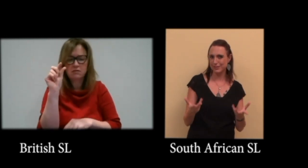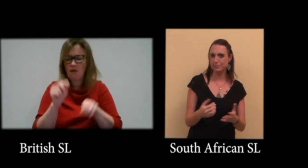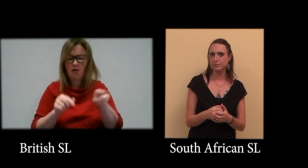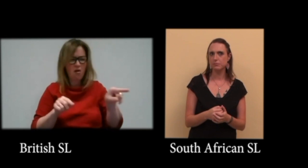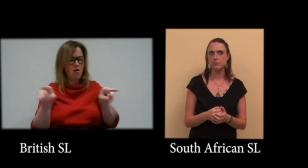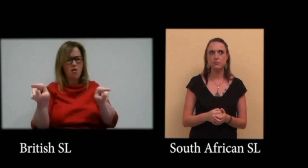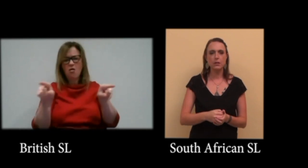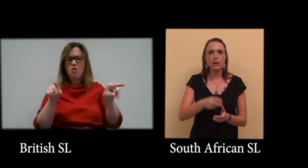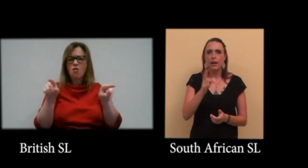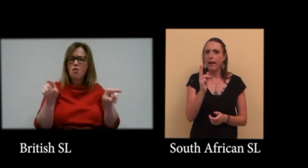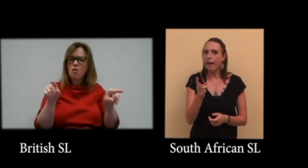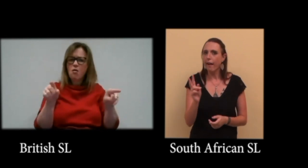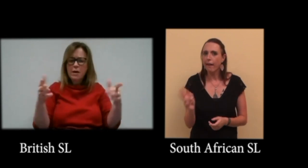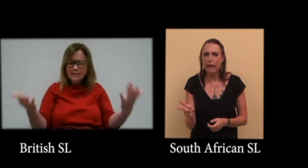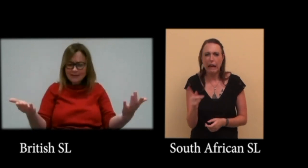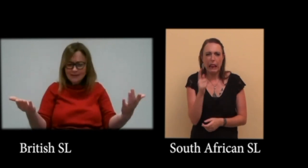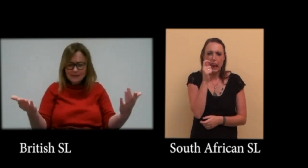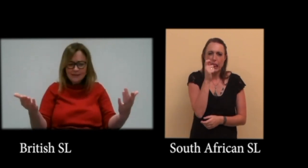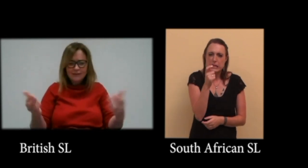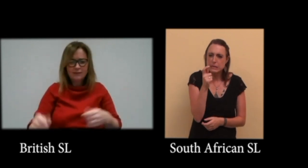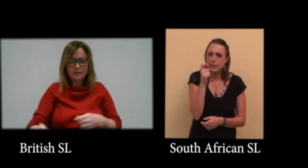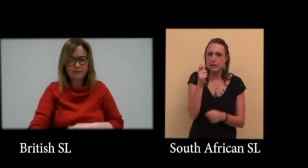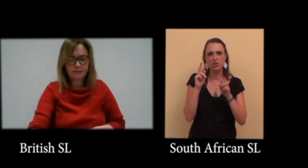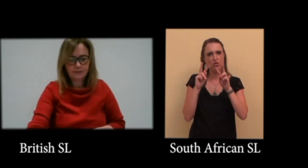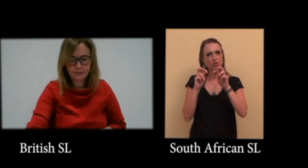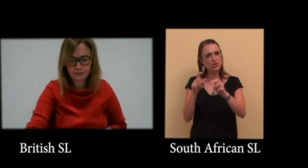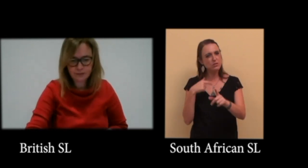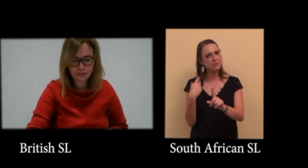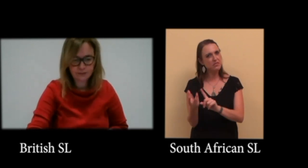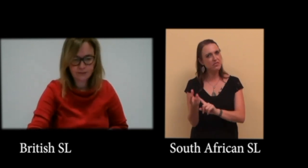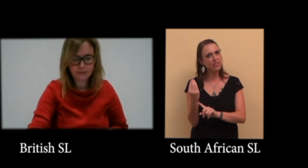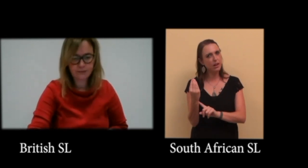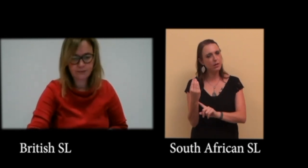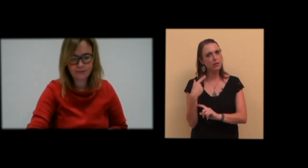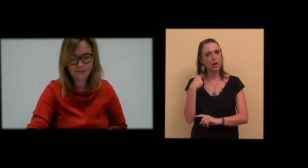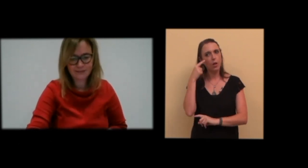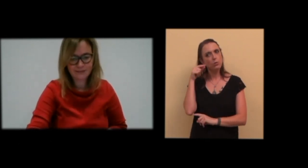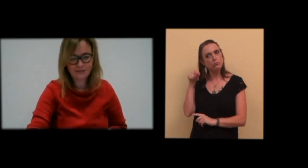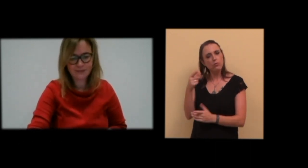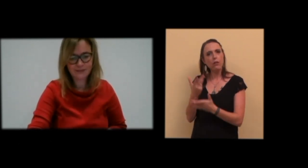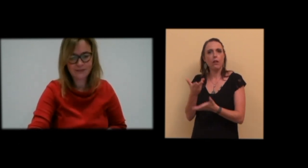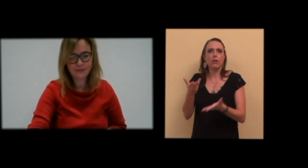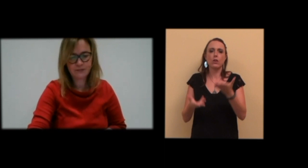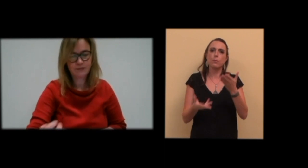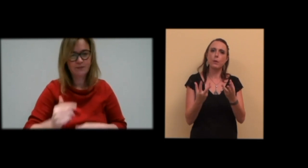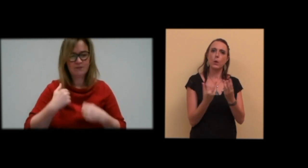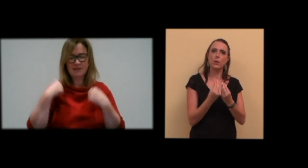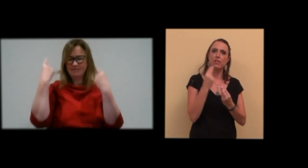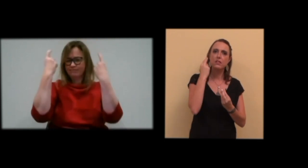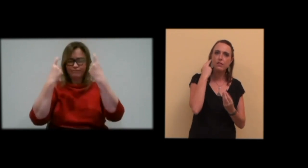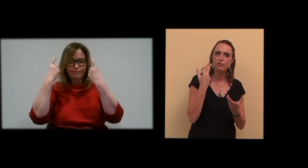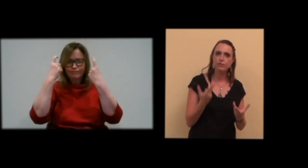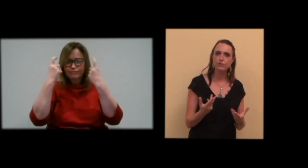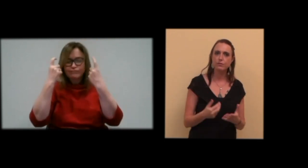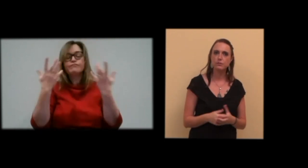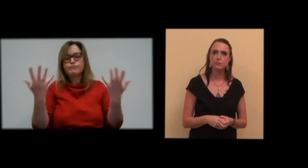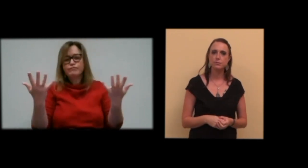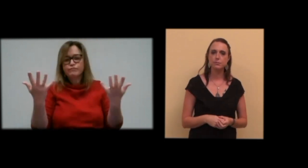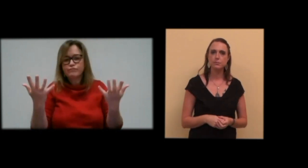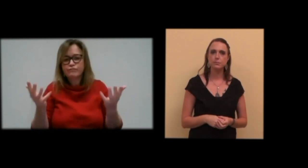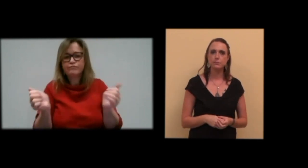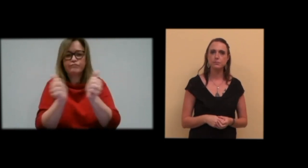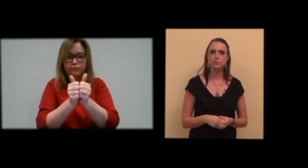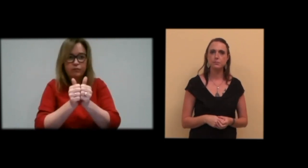language and also a different culture too. And again, there was very, very little research, but I thought that research I would be able